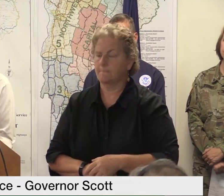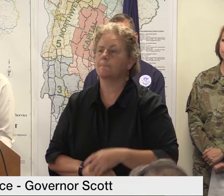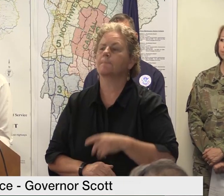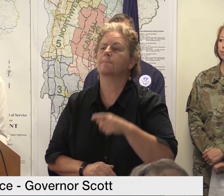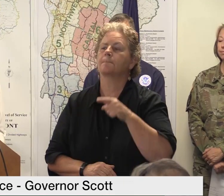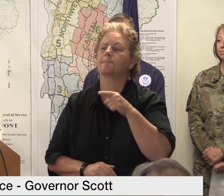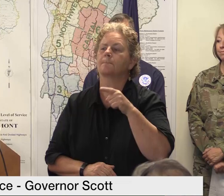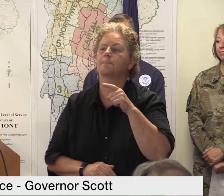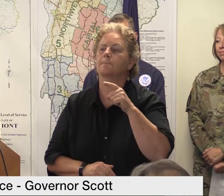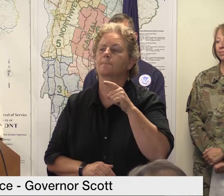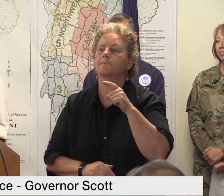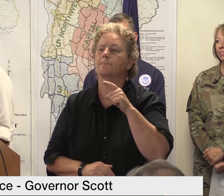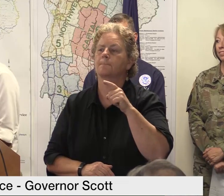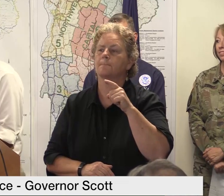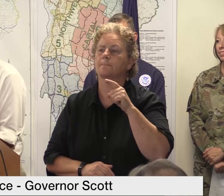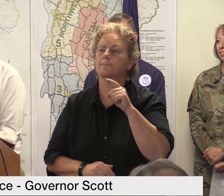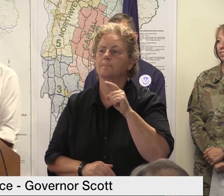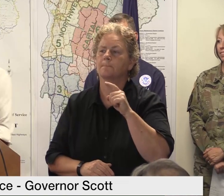both or is it one or the other